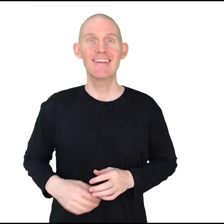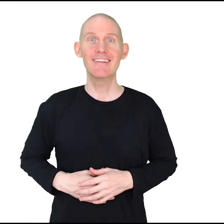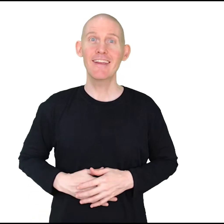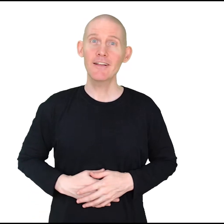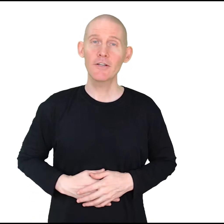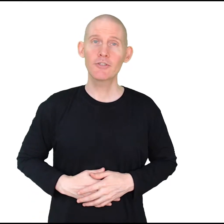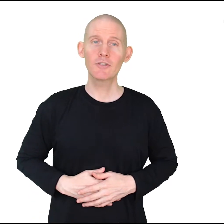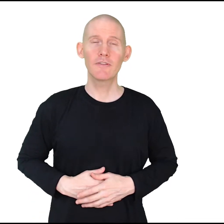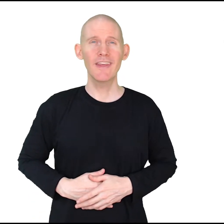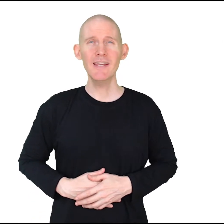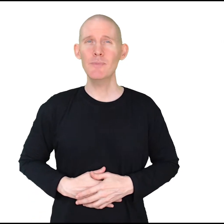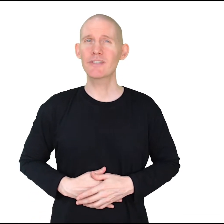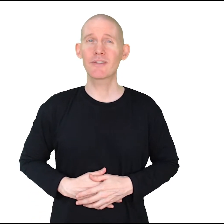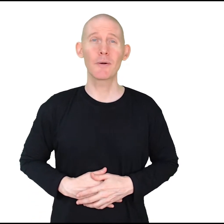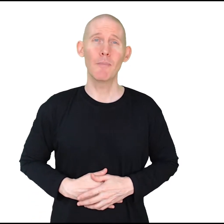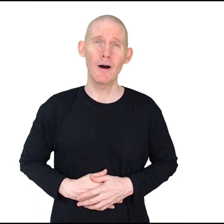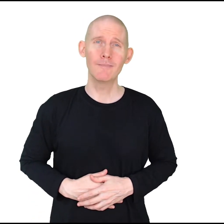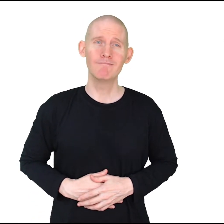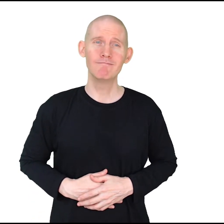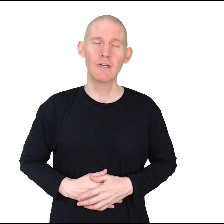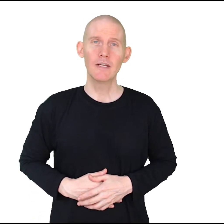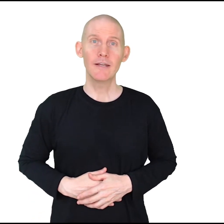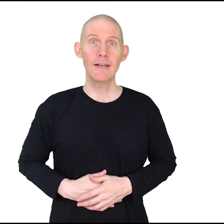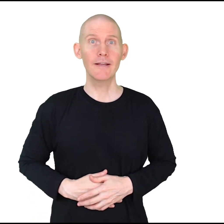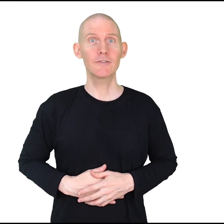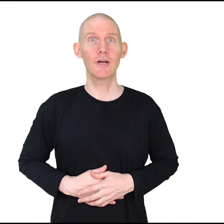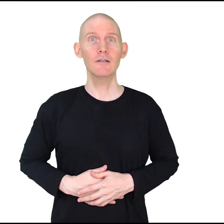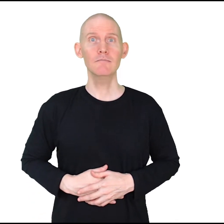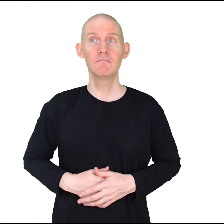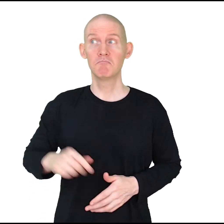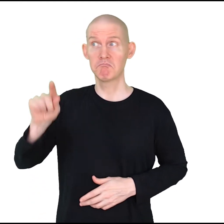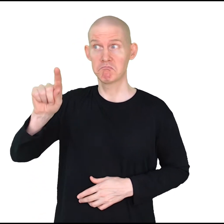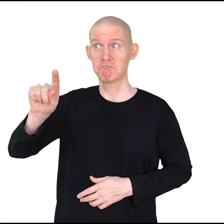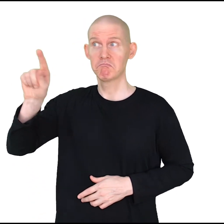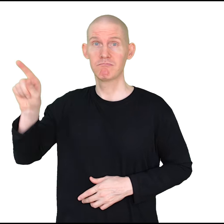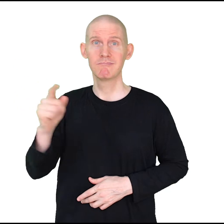In English, they miss their mom. In ASL,